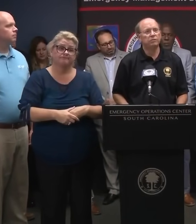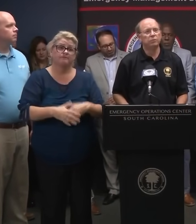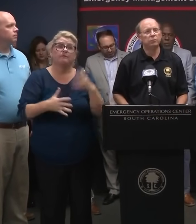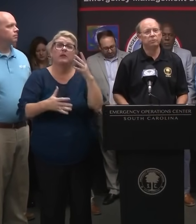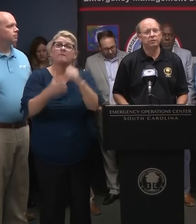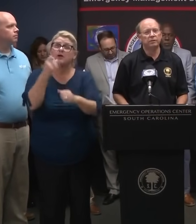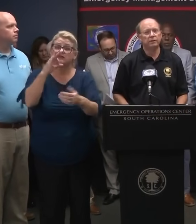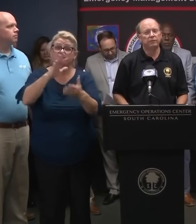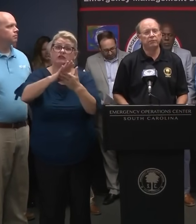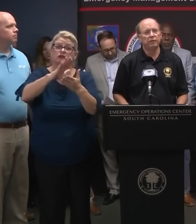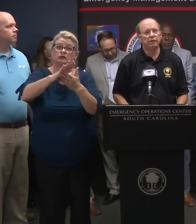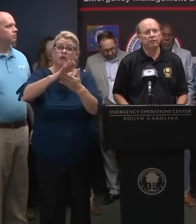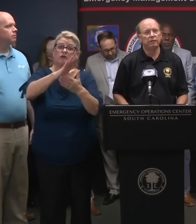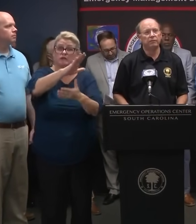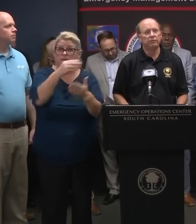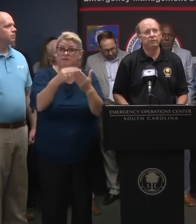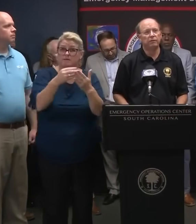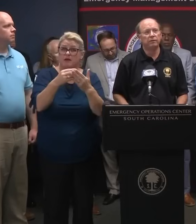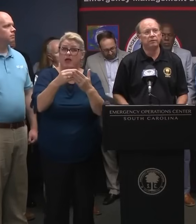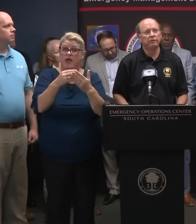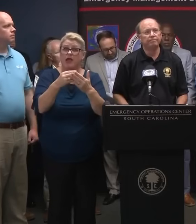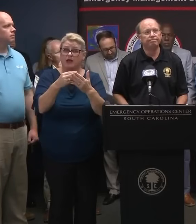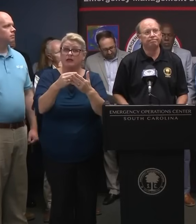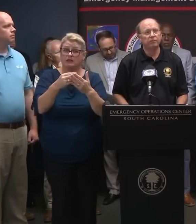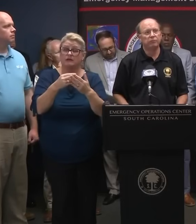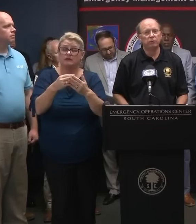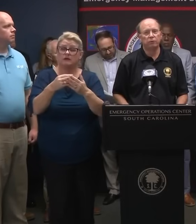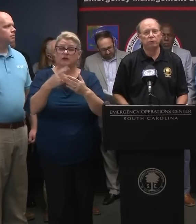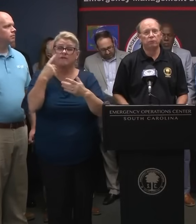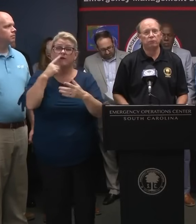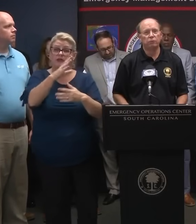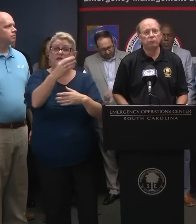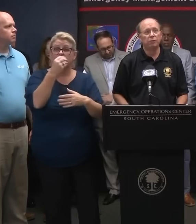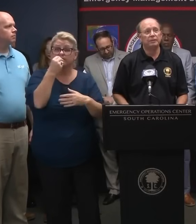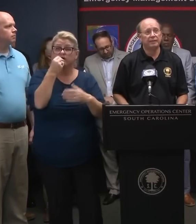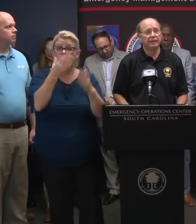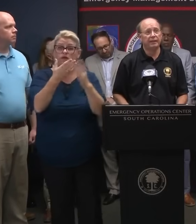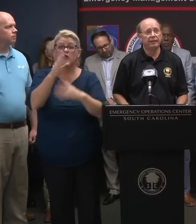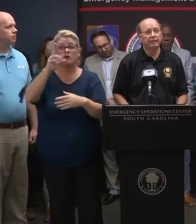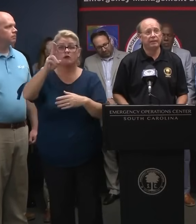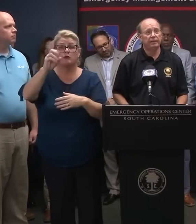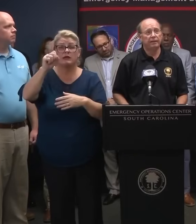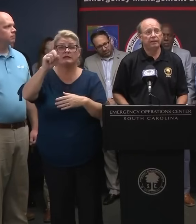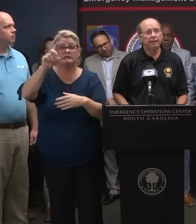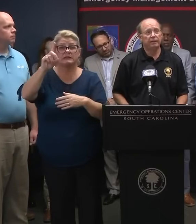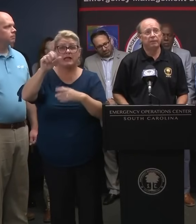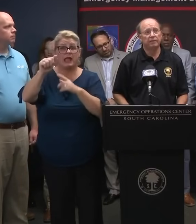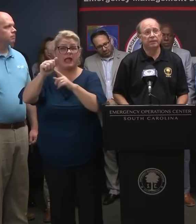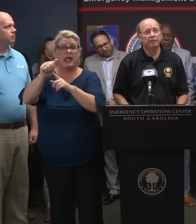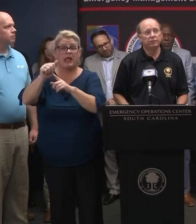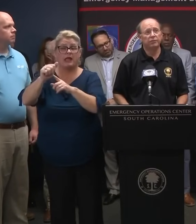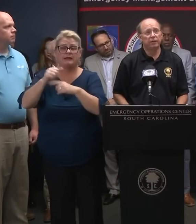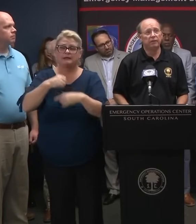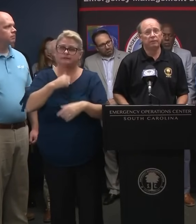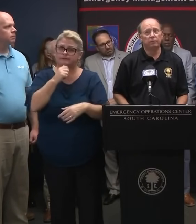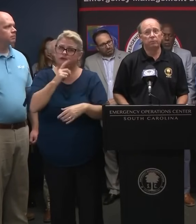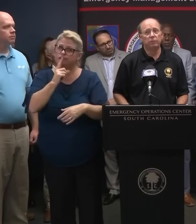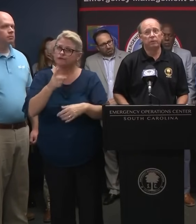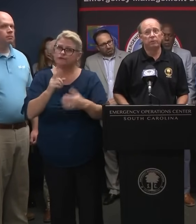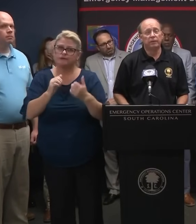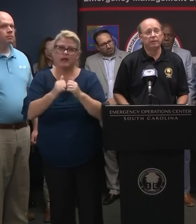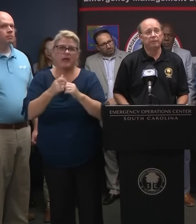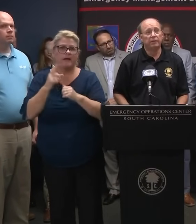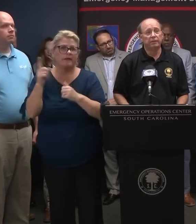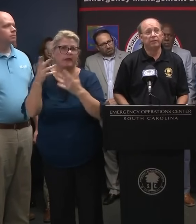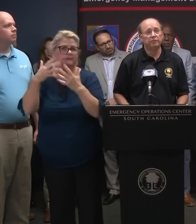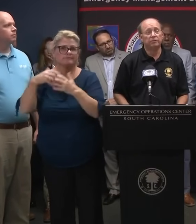Most of the schools get their funding for their food through USDA. And I'm not exactly sure how they